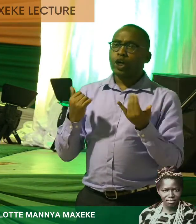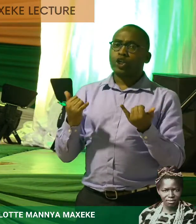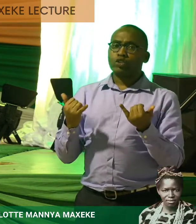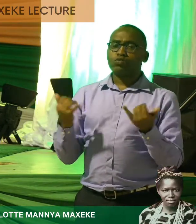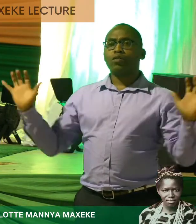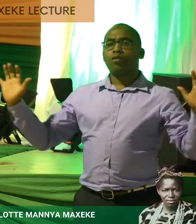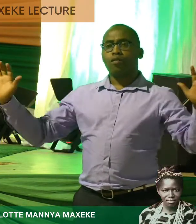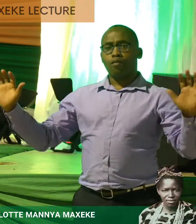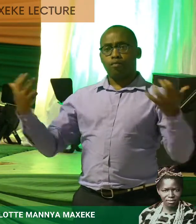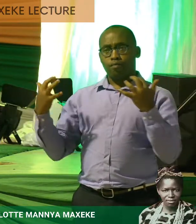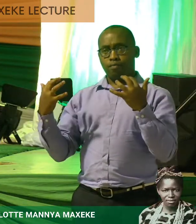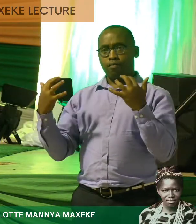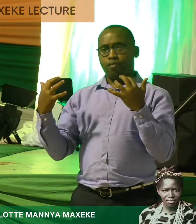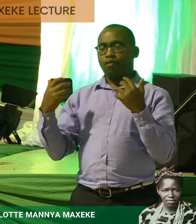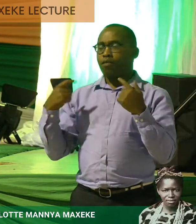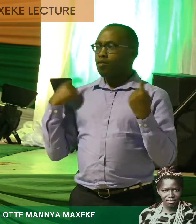bazo